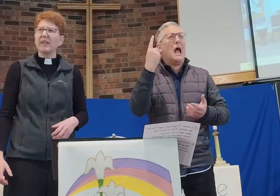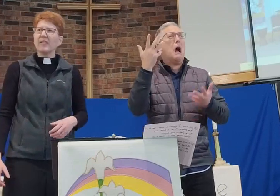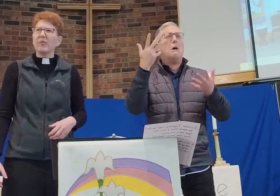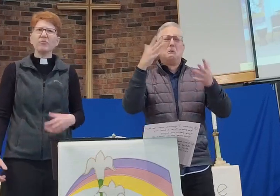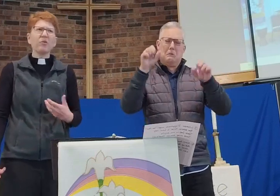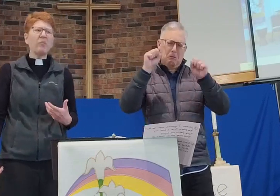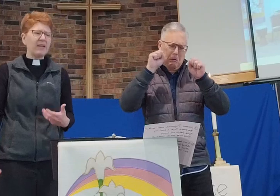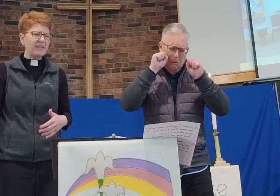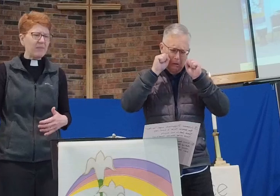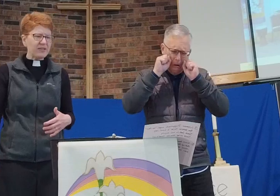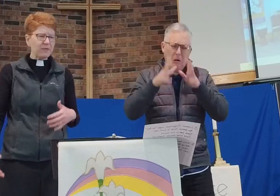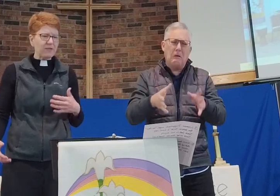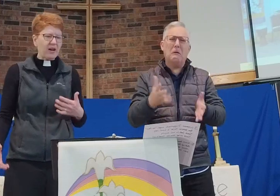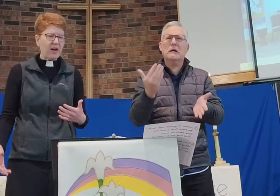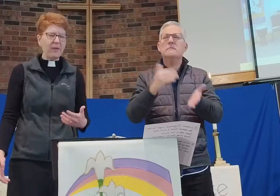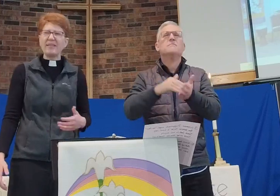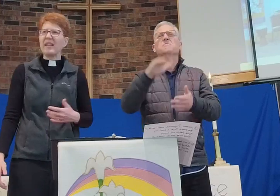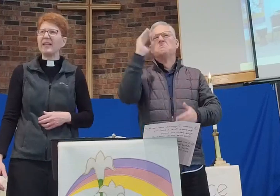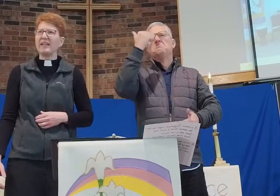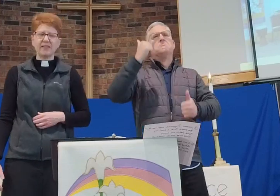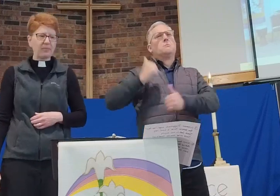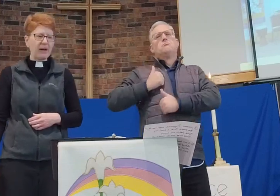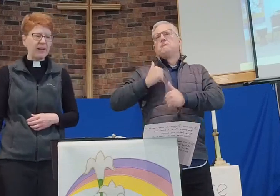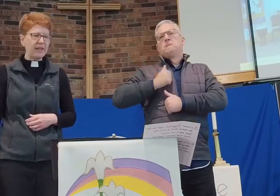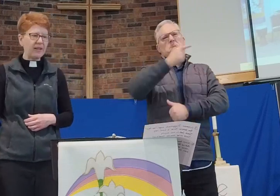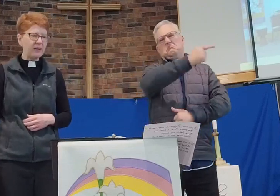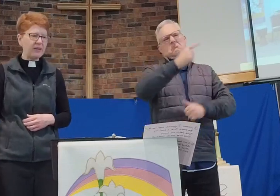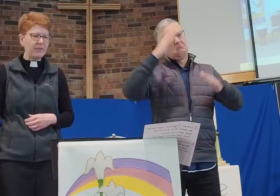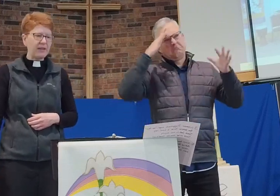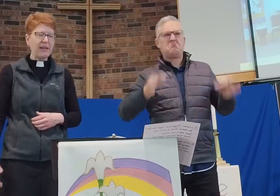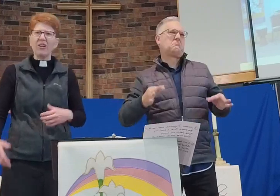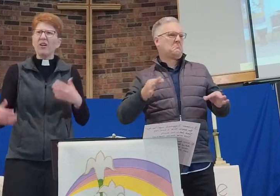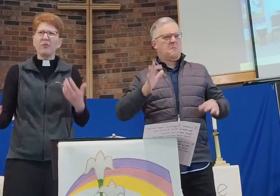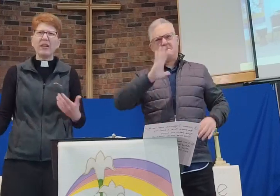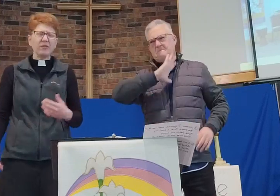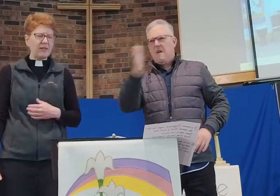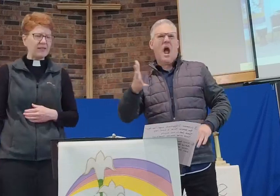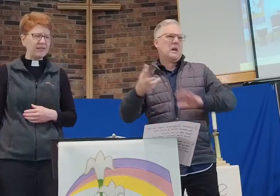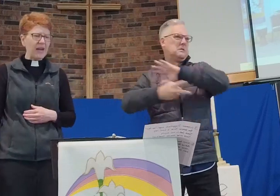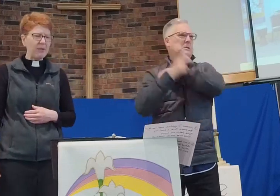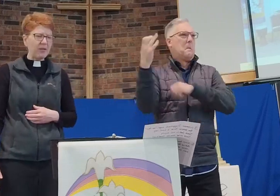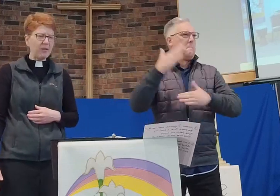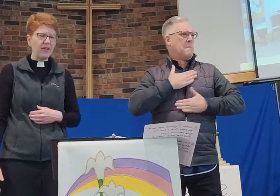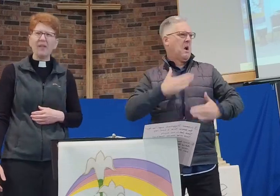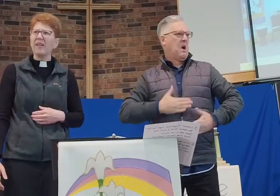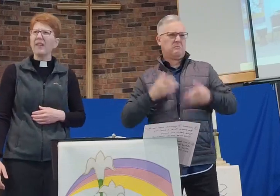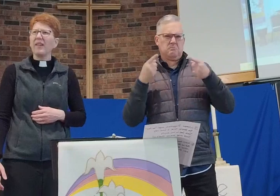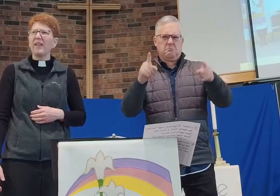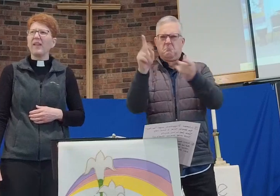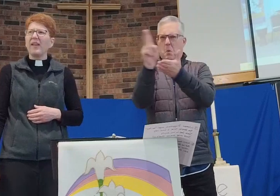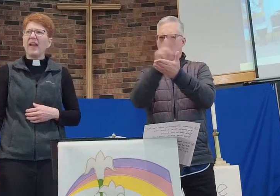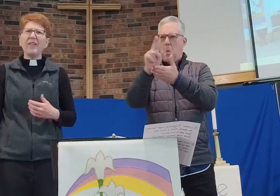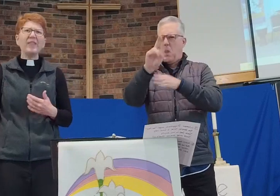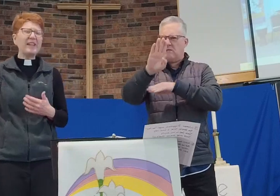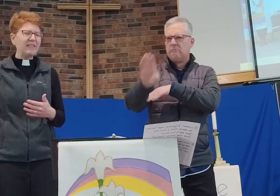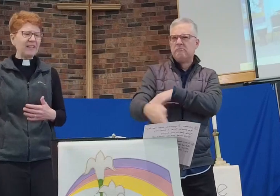Those Romans, they must have come and taken his body in the middle of the night, right during the Sabbath. Hadn't they done